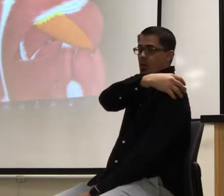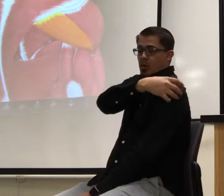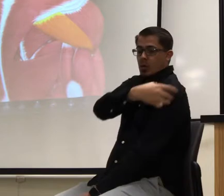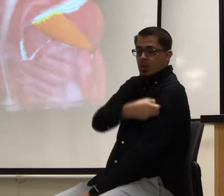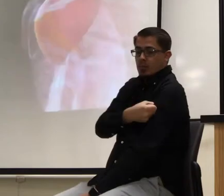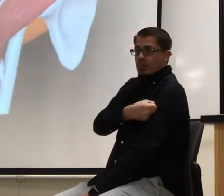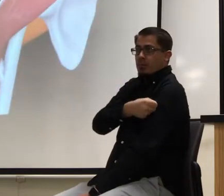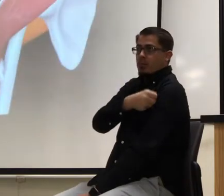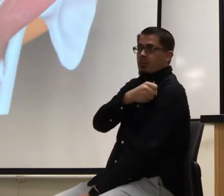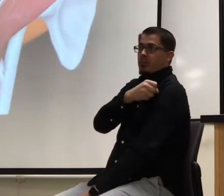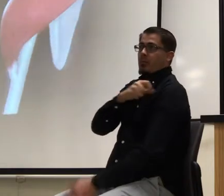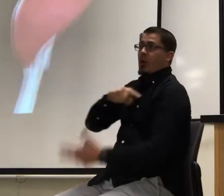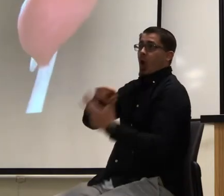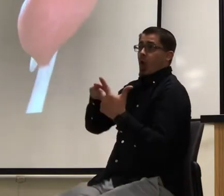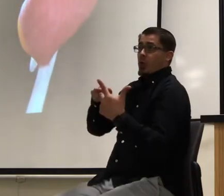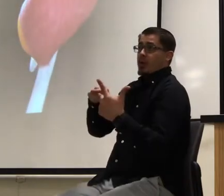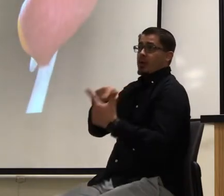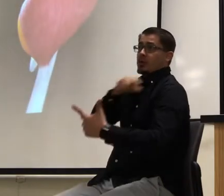deltoid tuberosity.